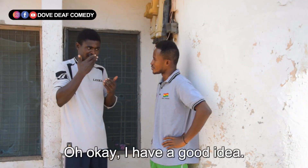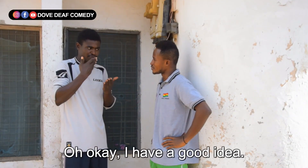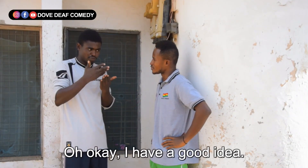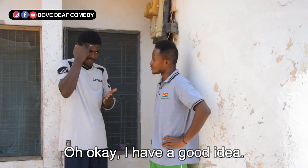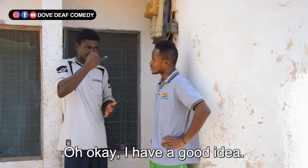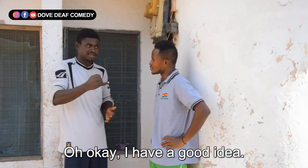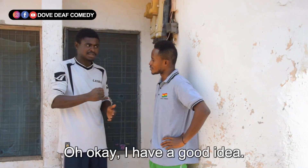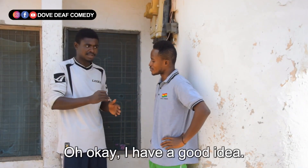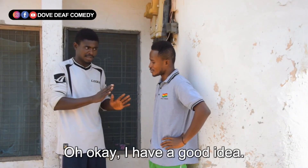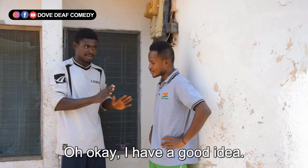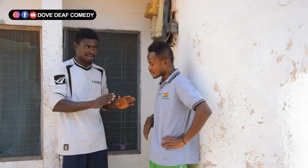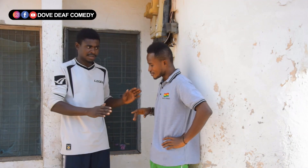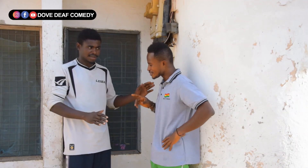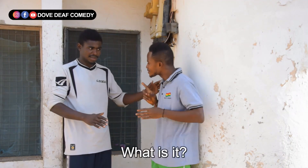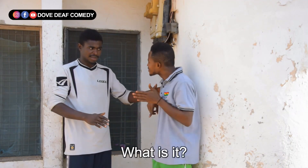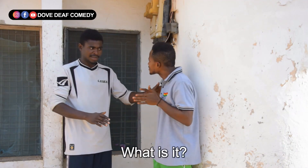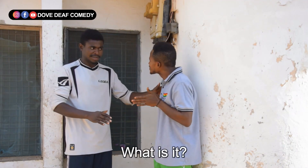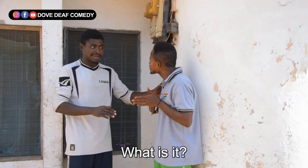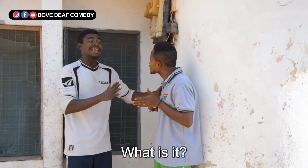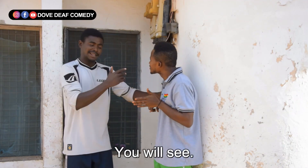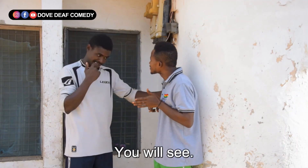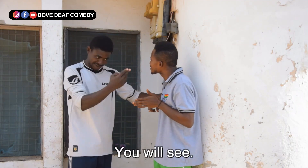good idea. What is it? You will see.